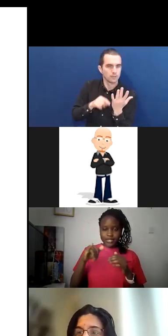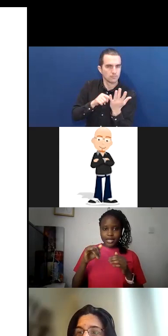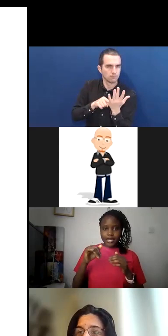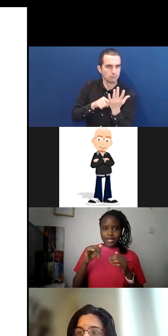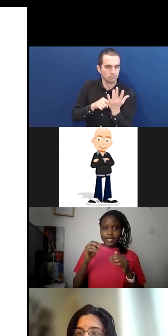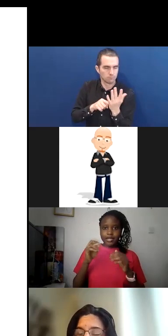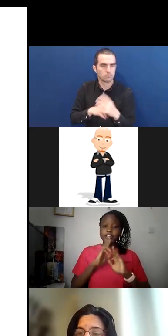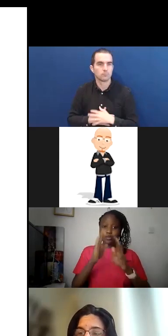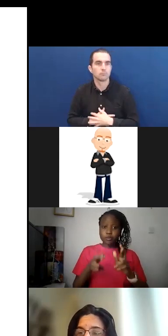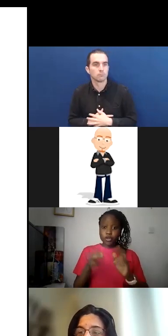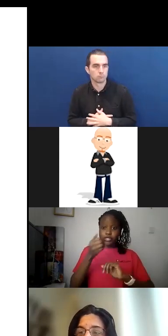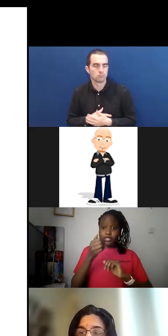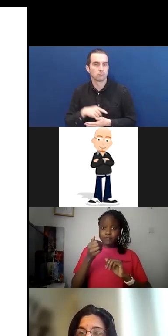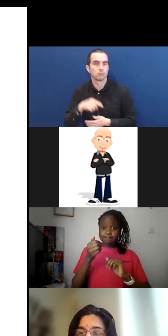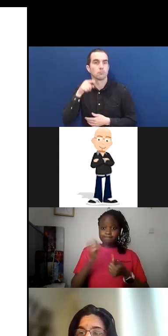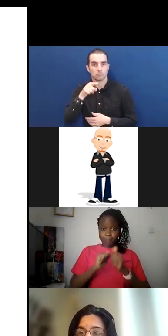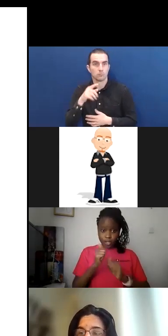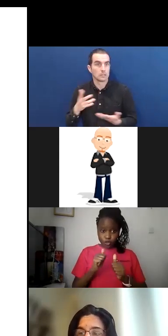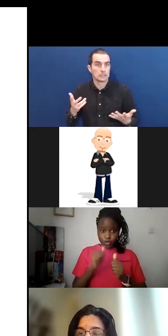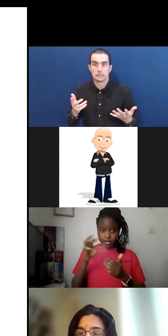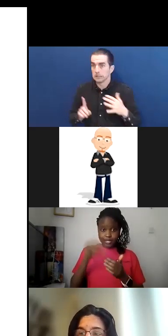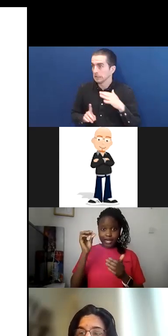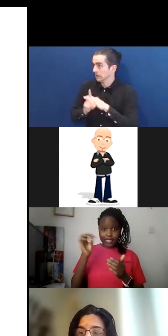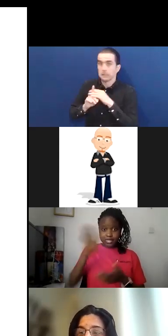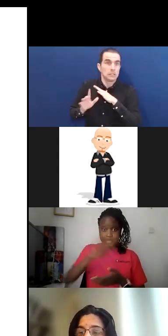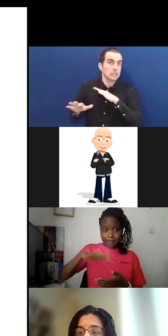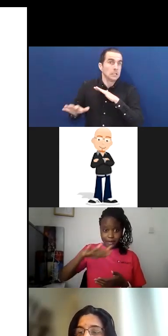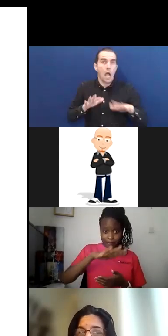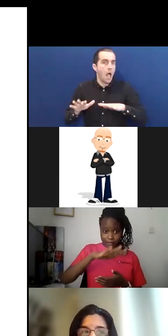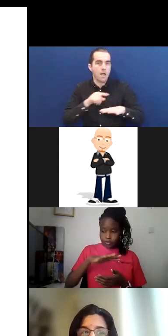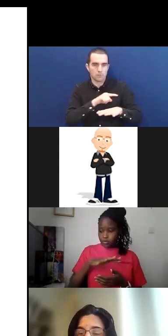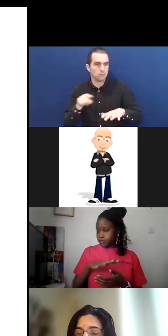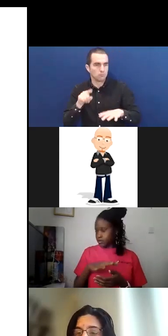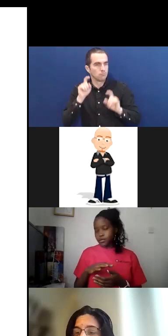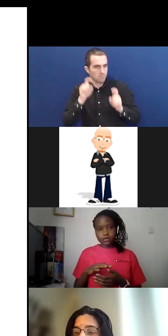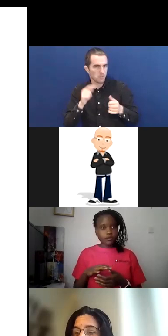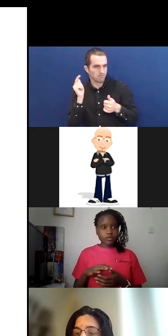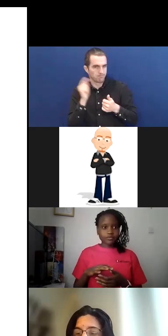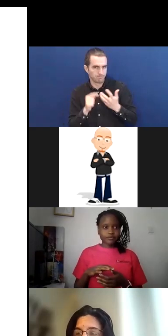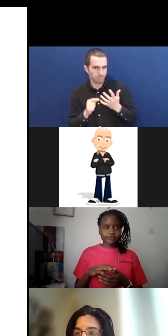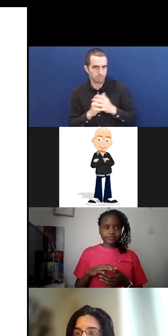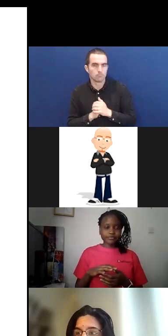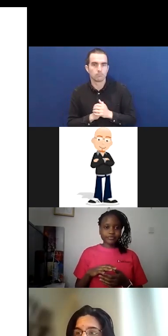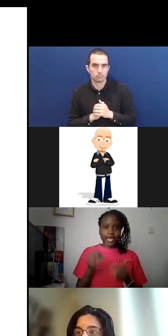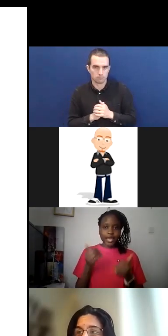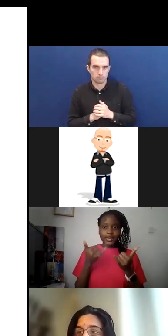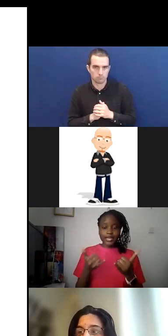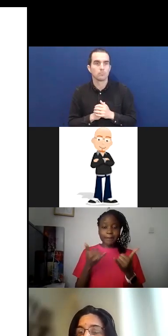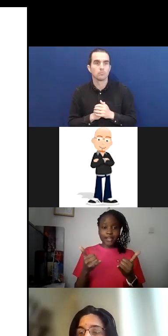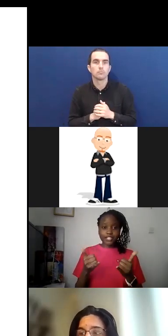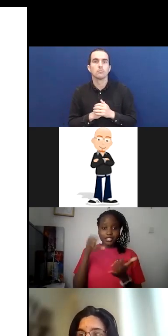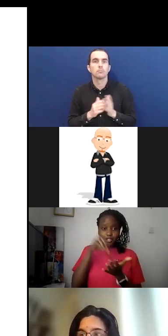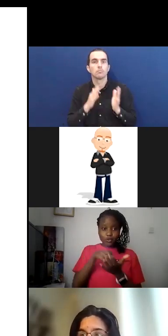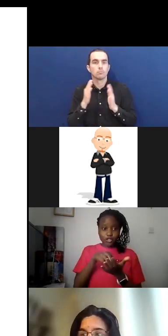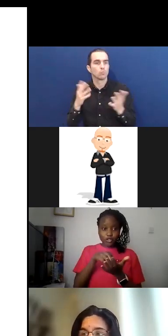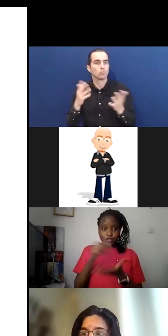actions. It's selecting and utilizing platforms, developing ODL content in an emergency situation, assessing student needs. In terms